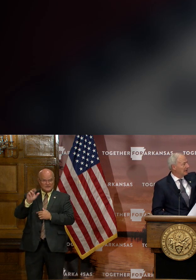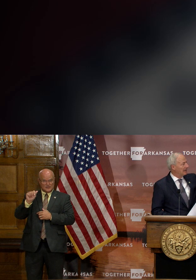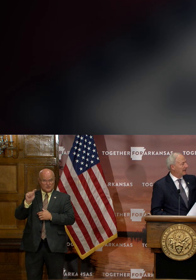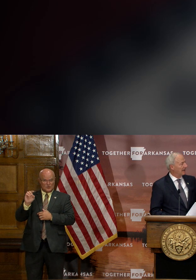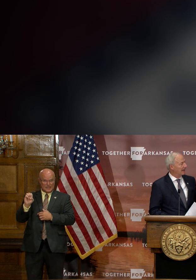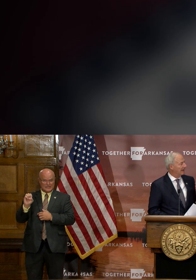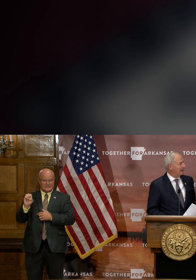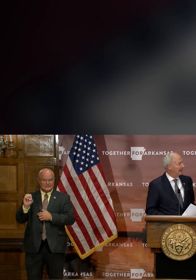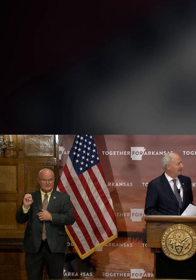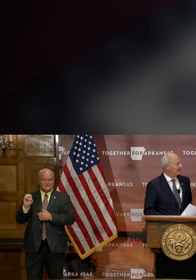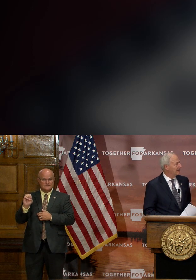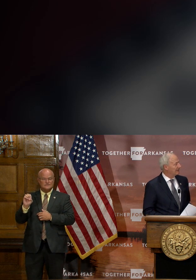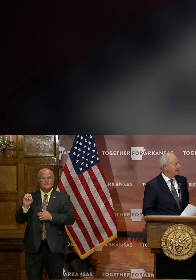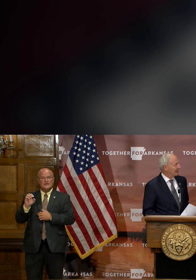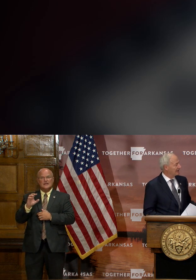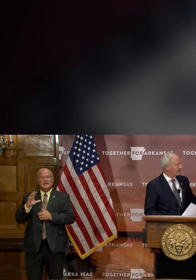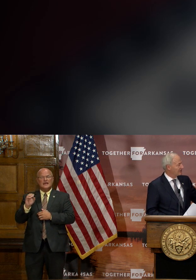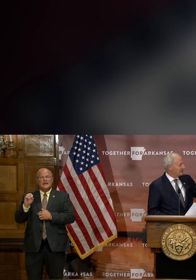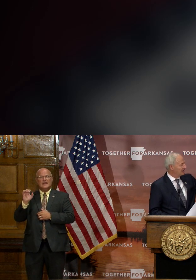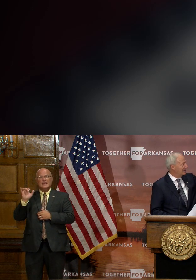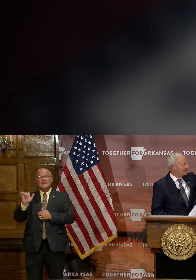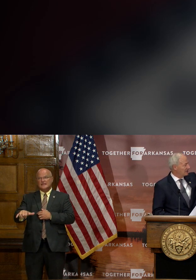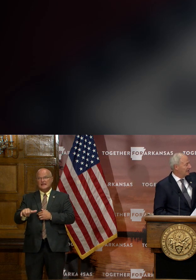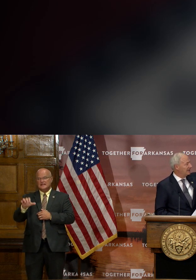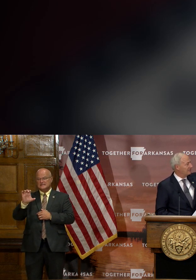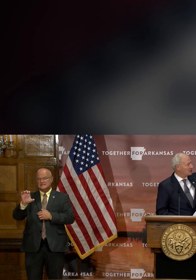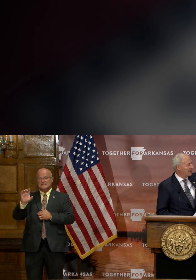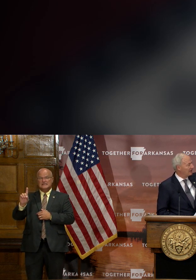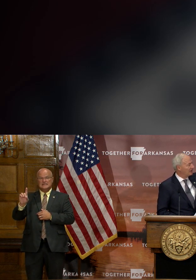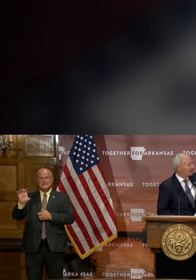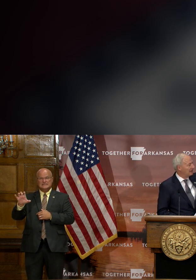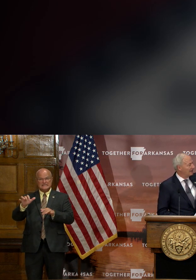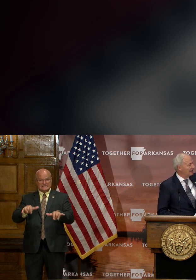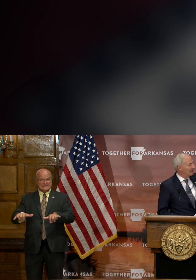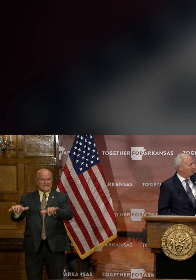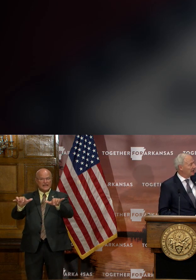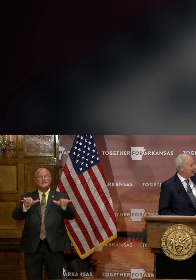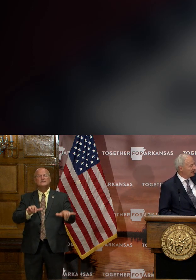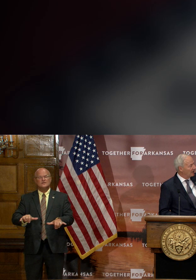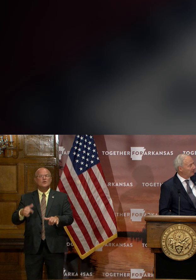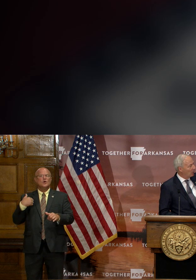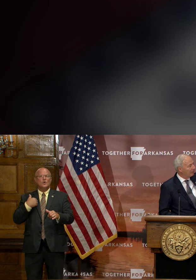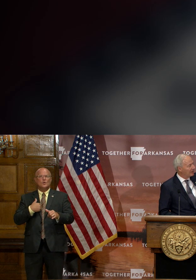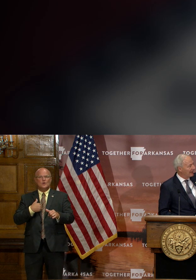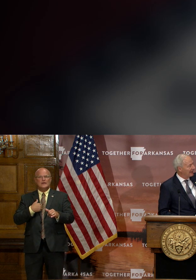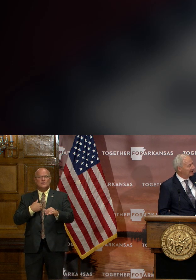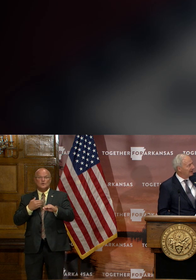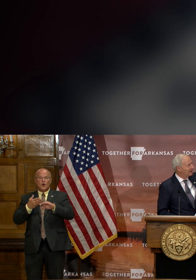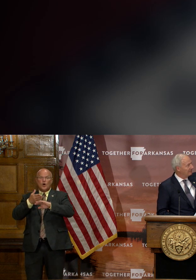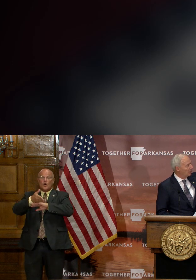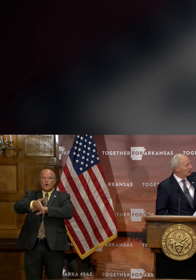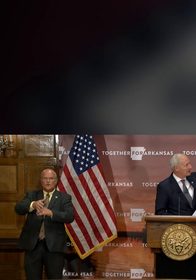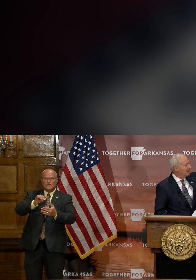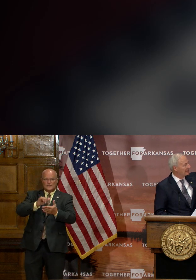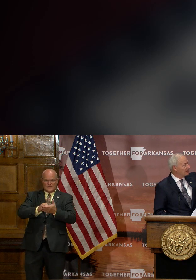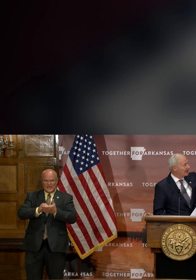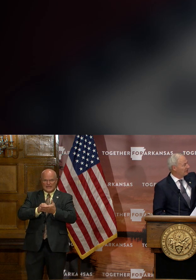rate, and that is the CDC standard. We got up over that in